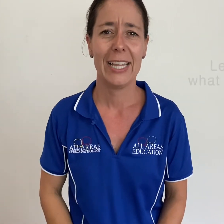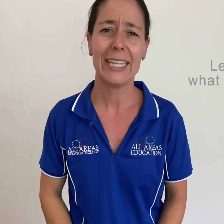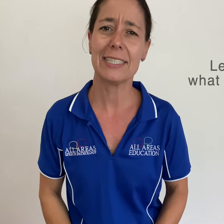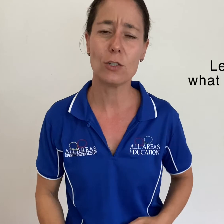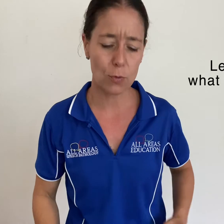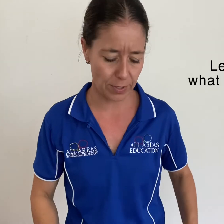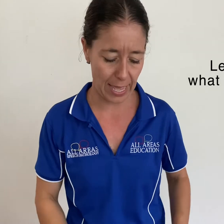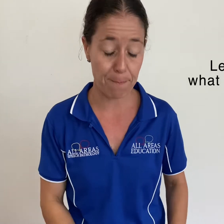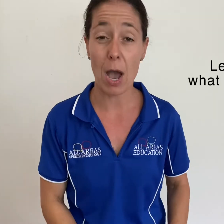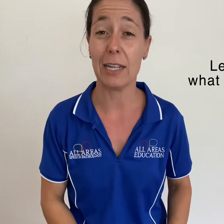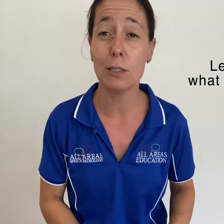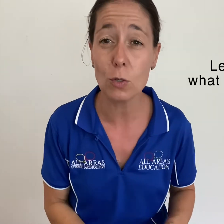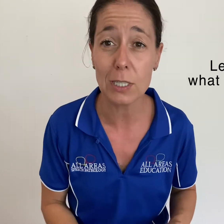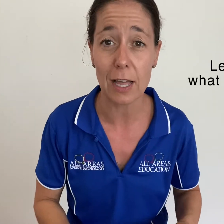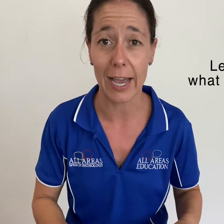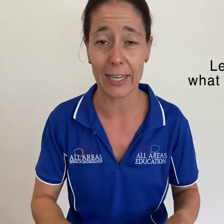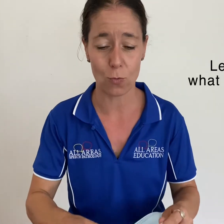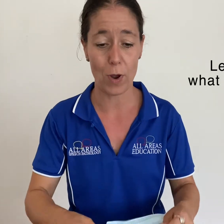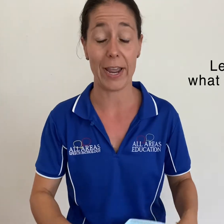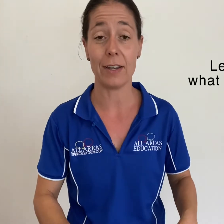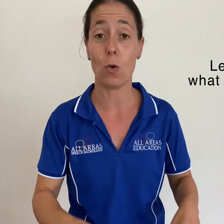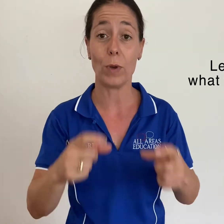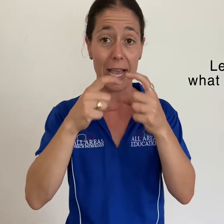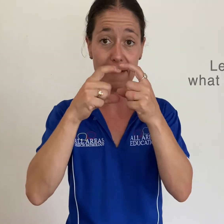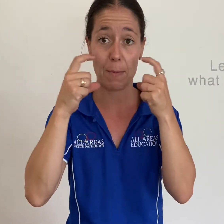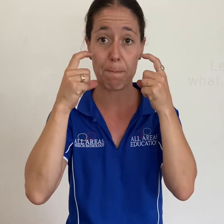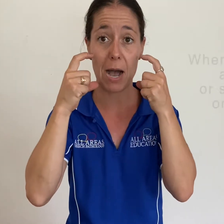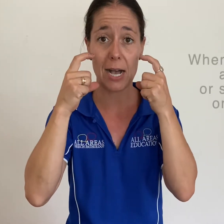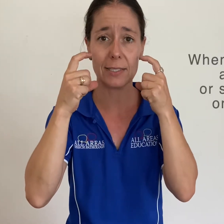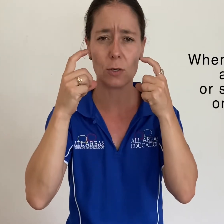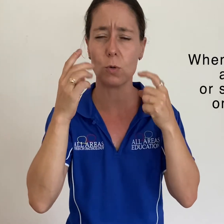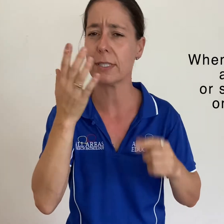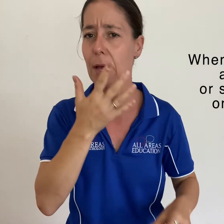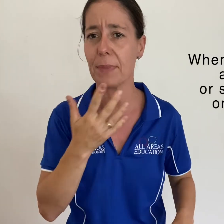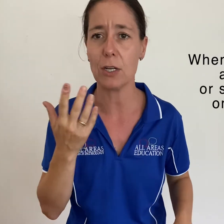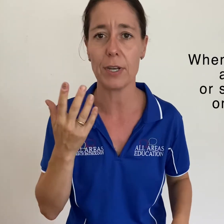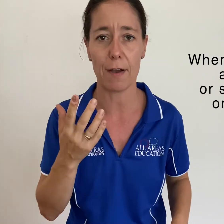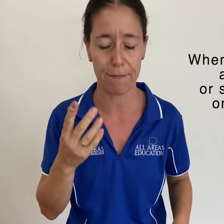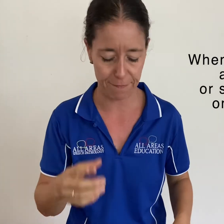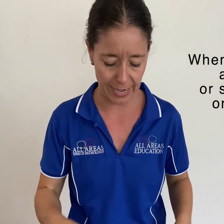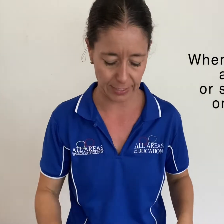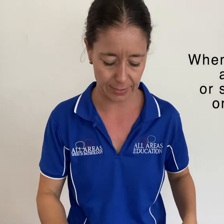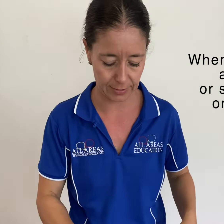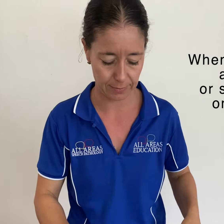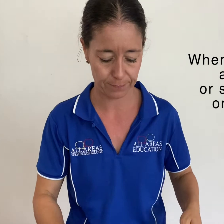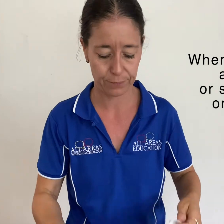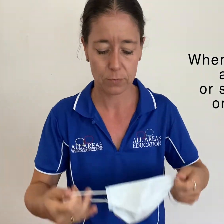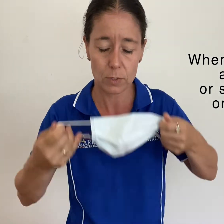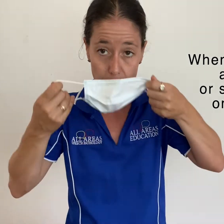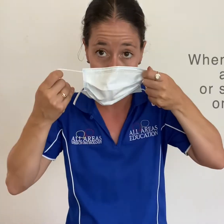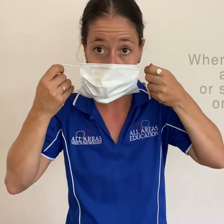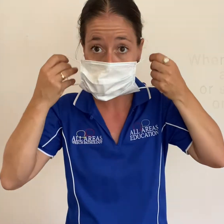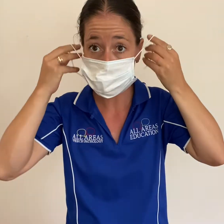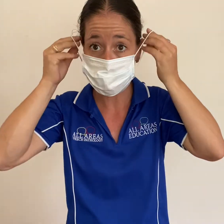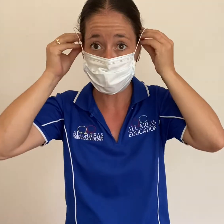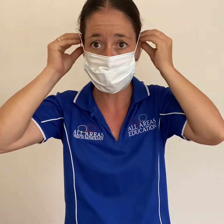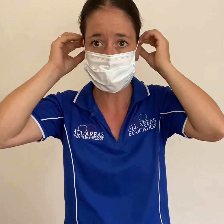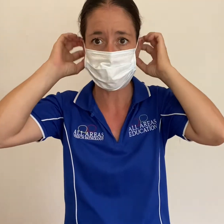Let's look at what that might look like when we have a mask or something on our face. So I'm going to put this on